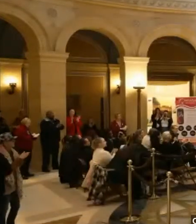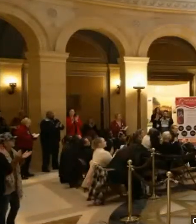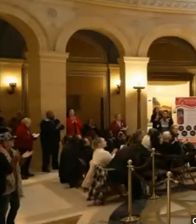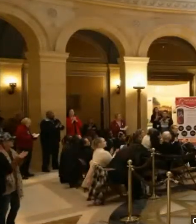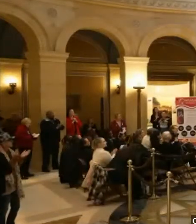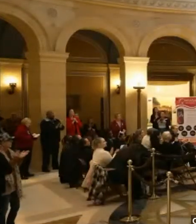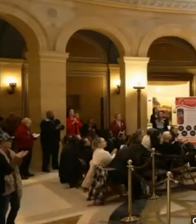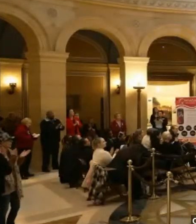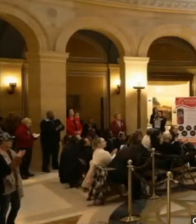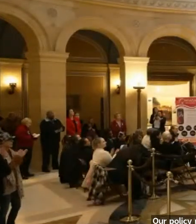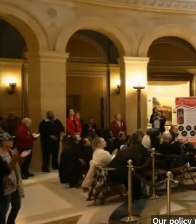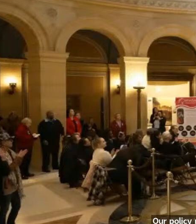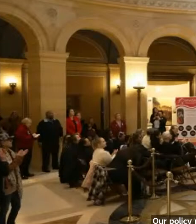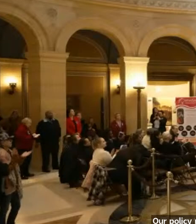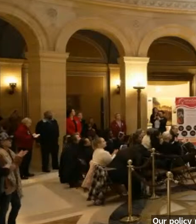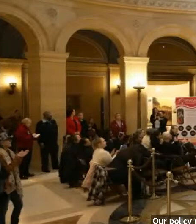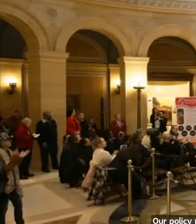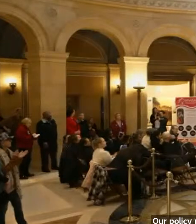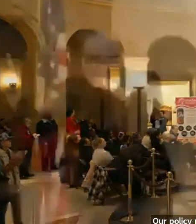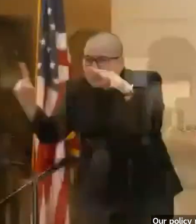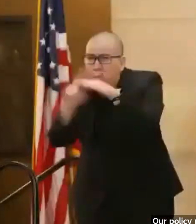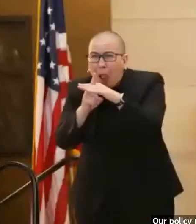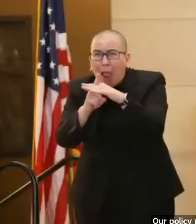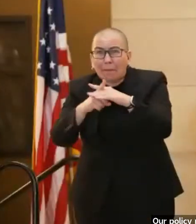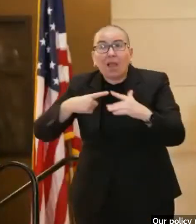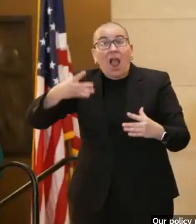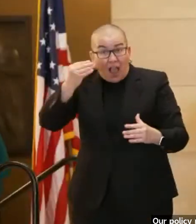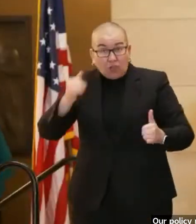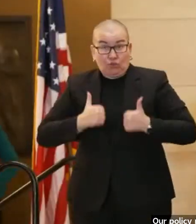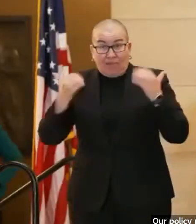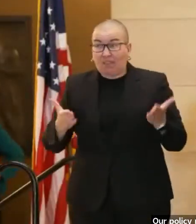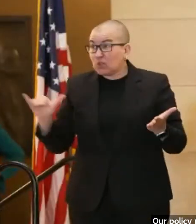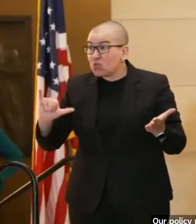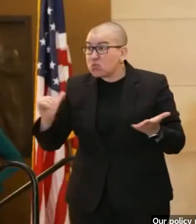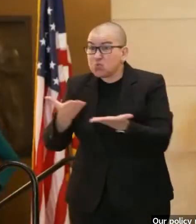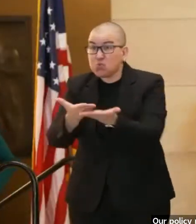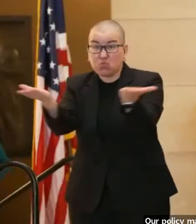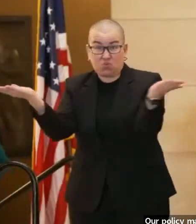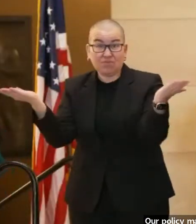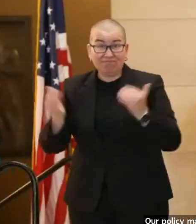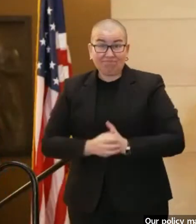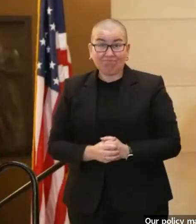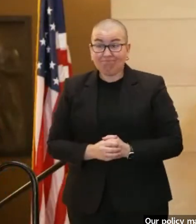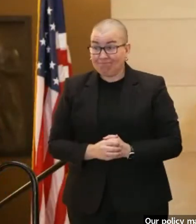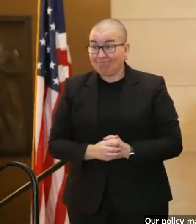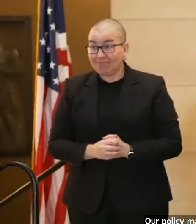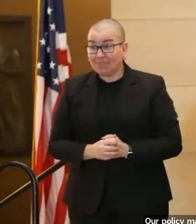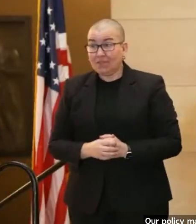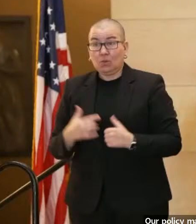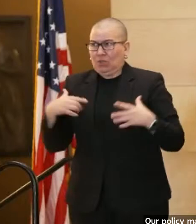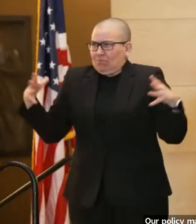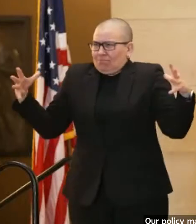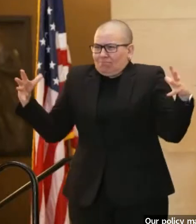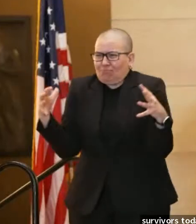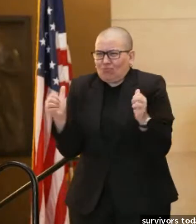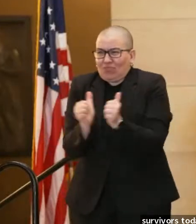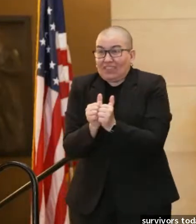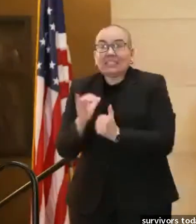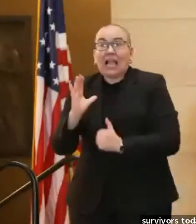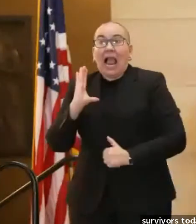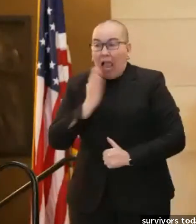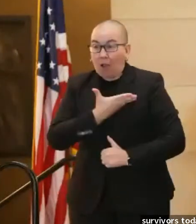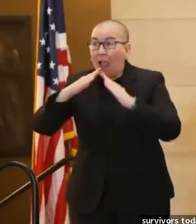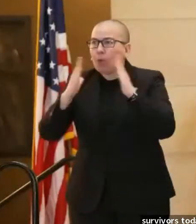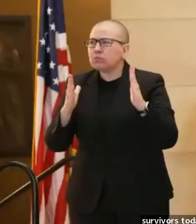Thank you for showing up for survivors today. We're gathering here today in our house. Let me hear you. Whose house is